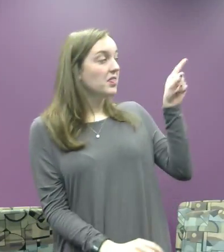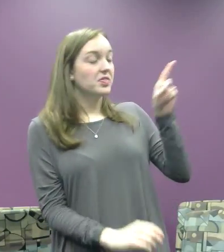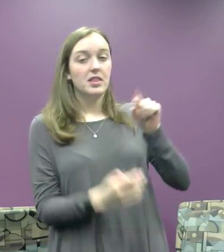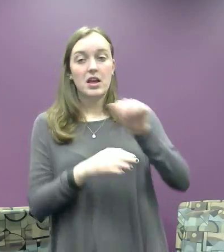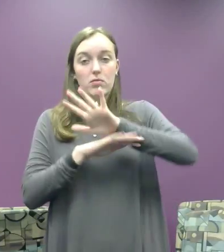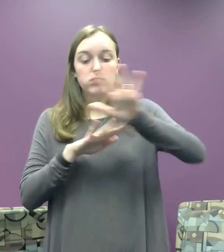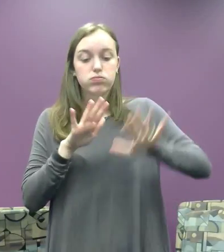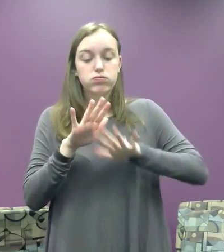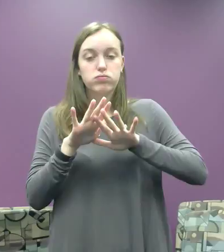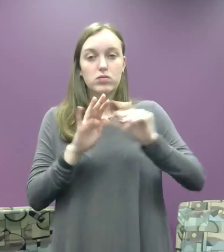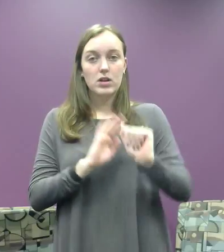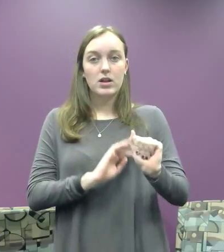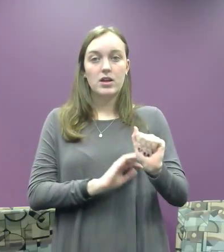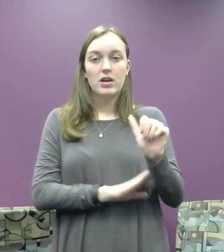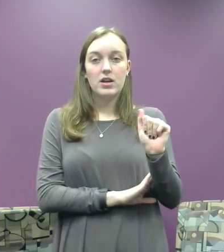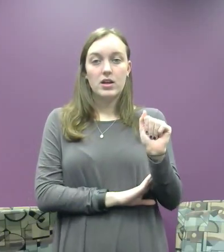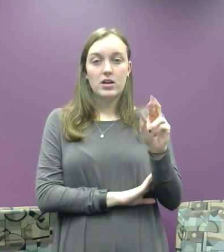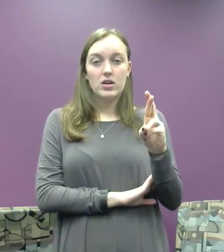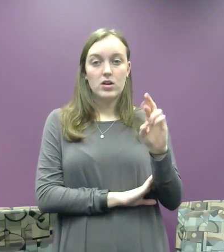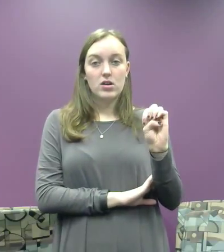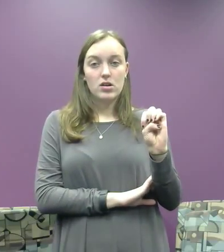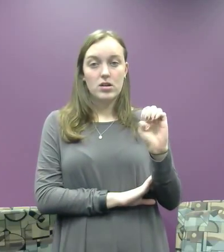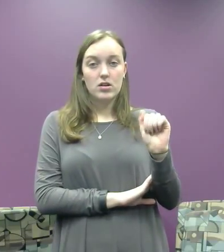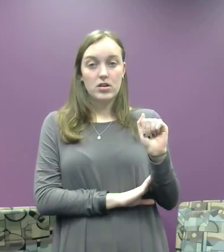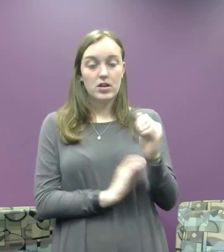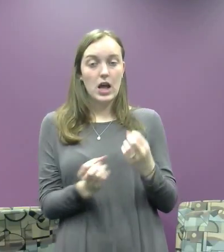2, 3, 4, 5, 6, 7, 8. Just count the squares.